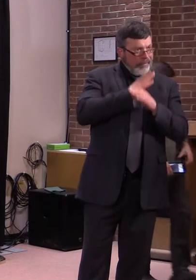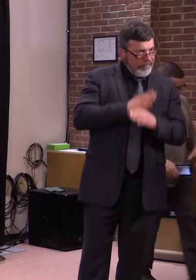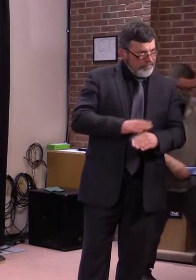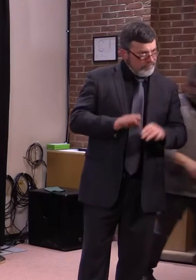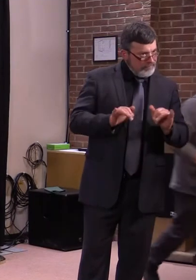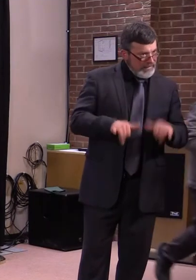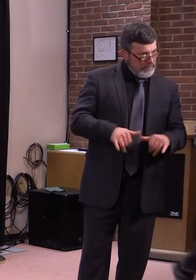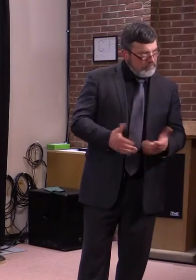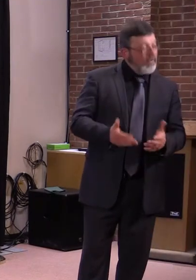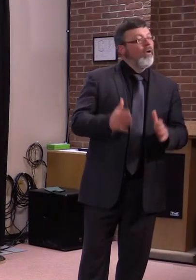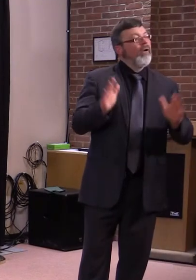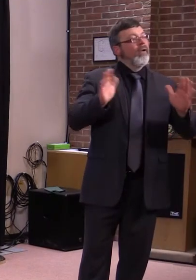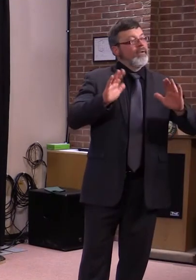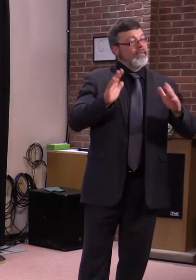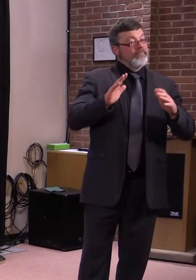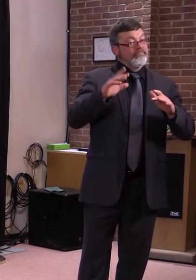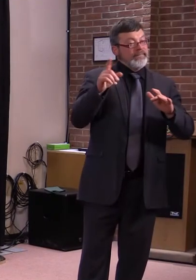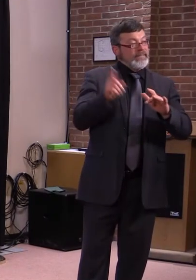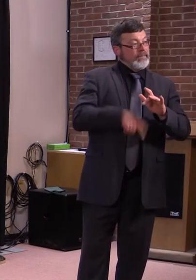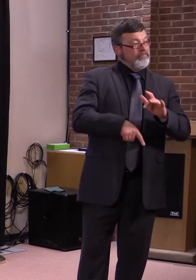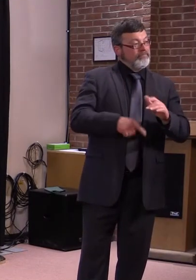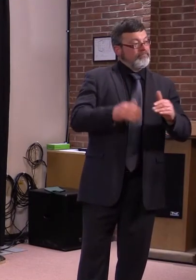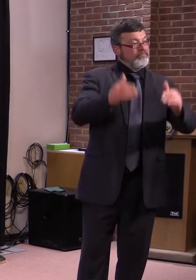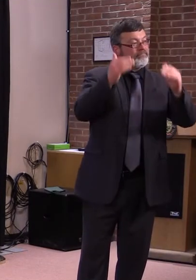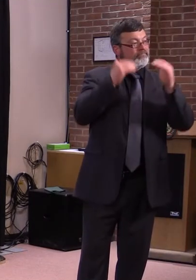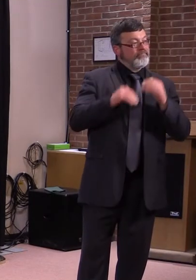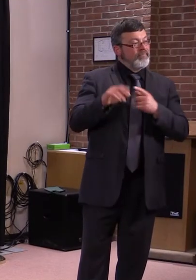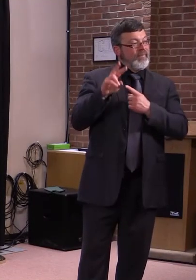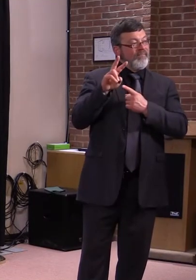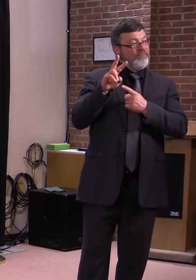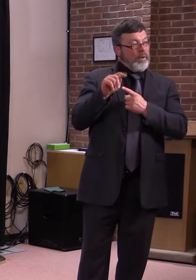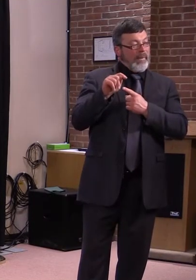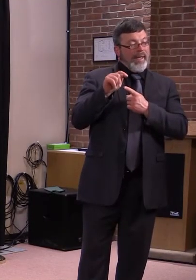All right, now we'll try Tim McQuiston, Vermont Business Magazine.